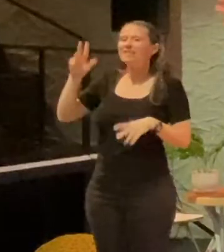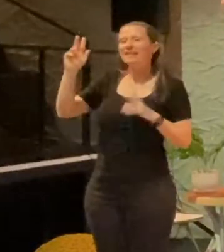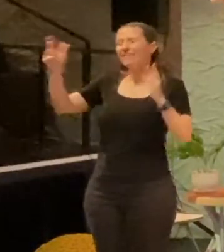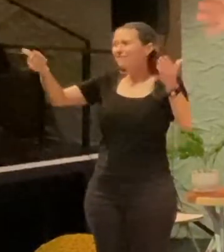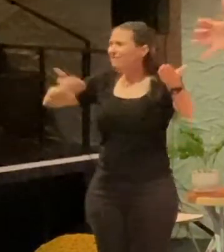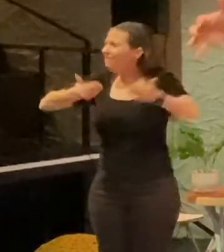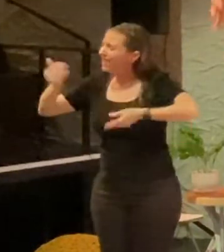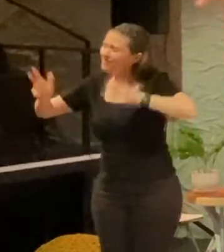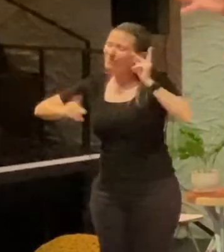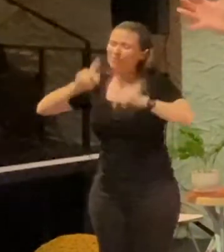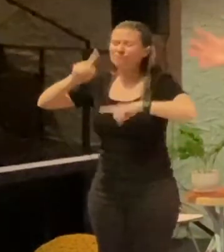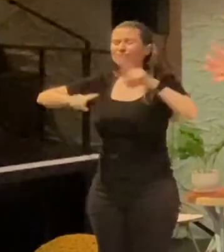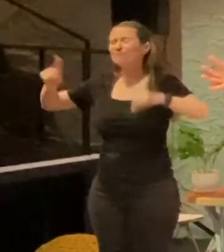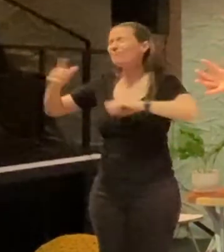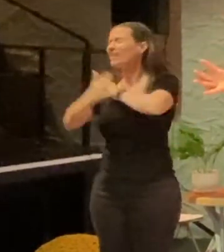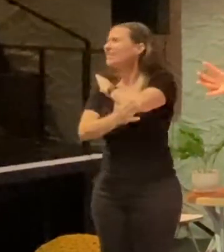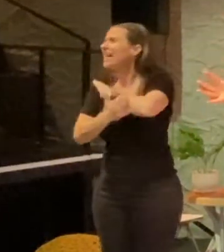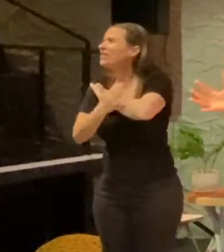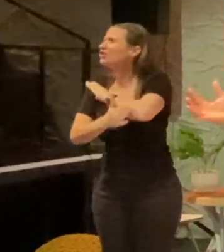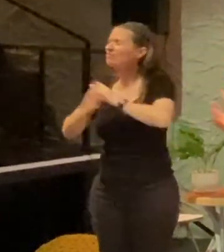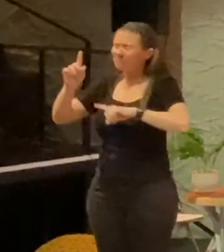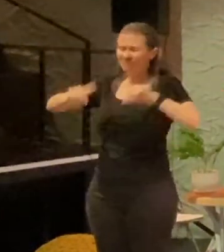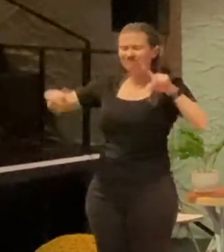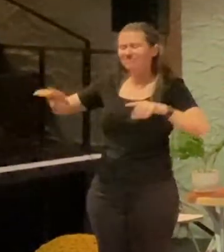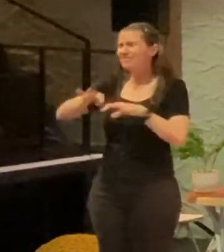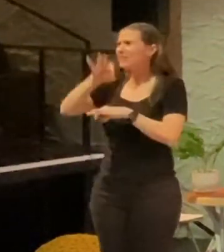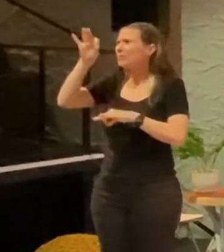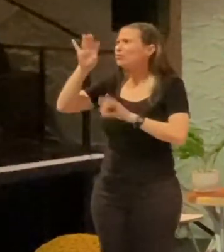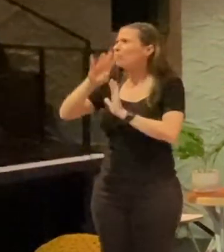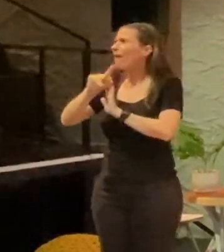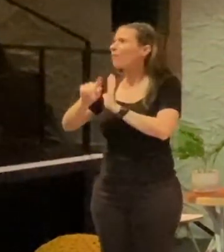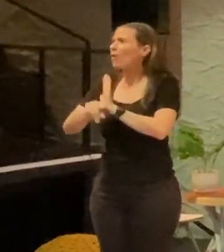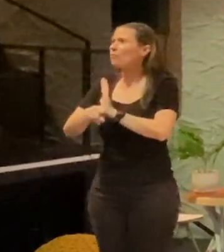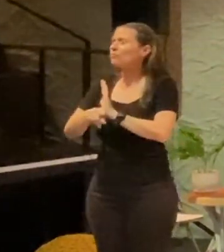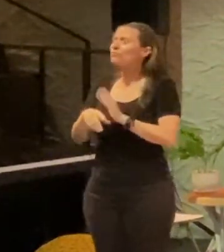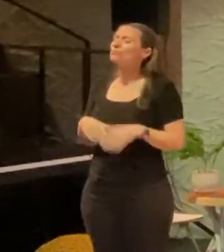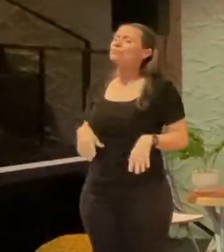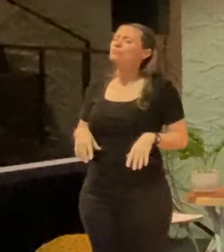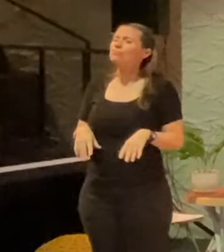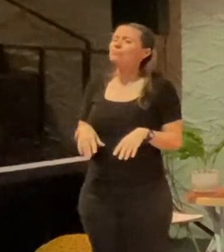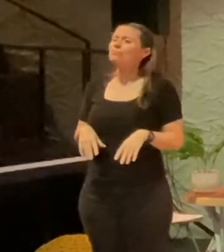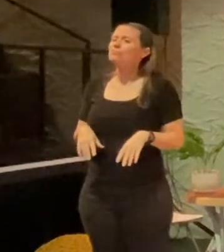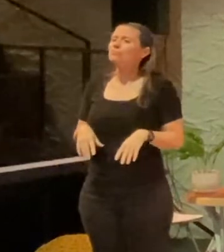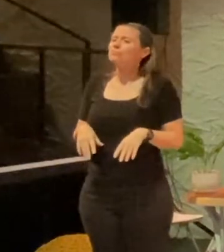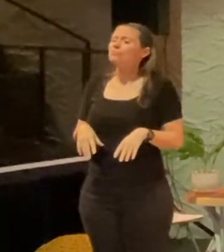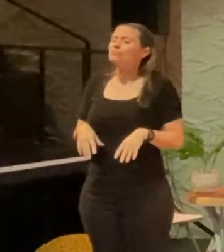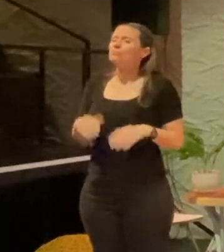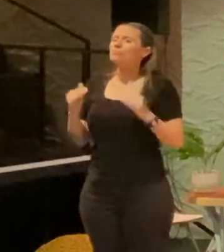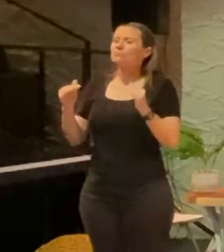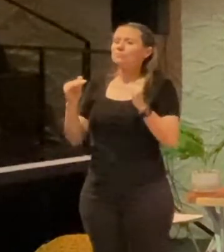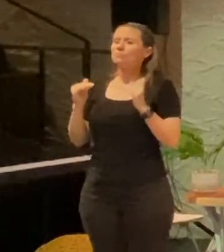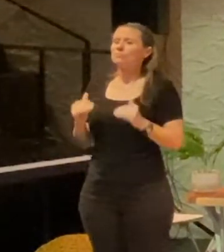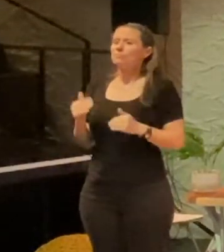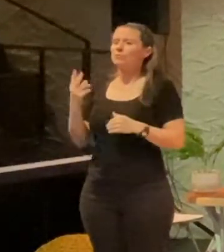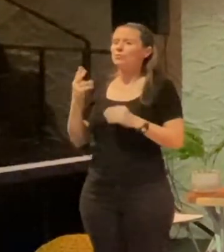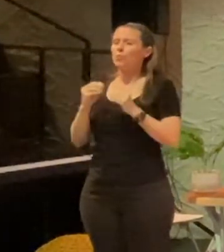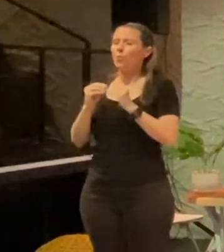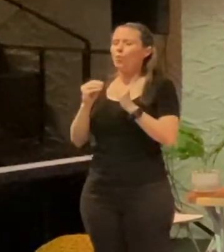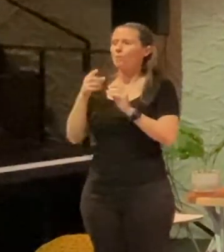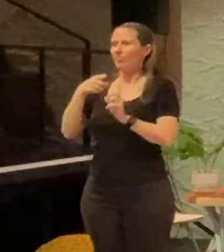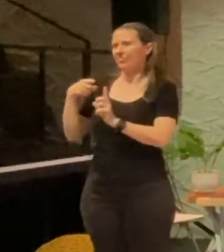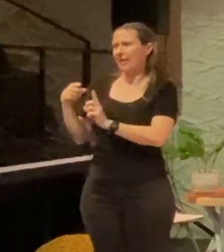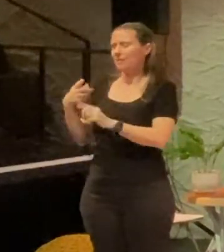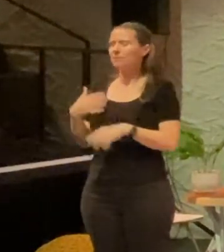all nations and all spiritual backgrounds. And then finally here, well, not finally, there's two more things.